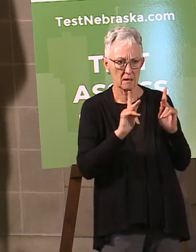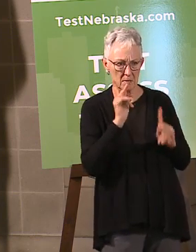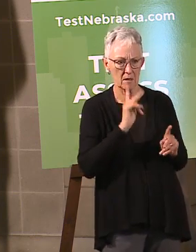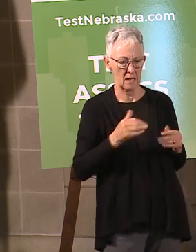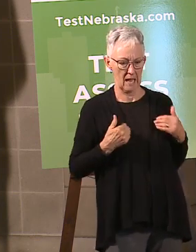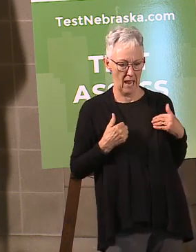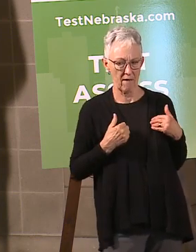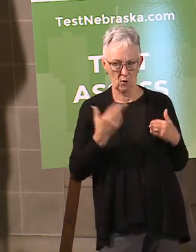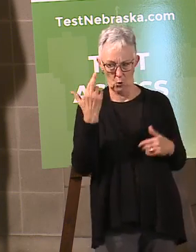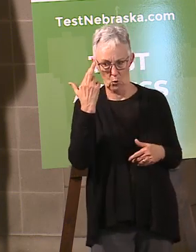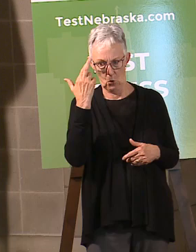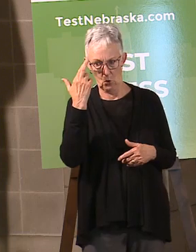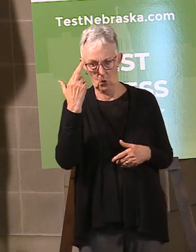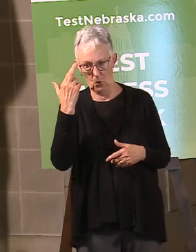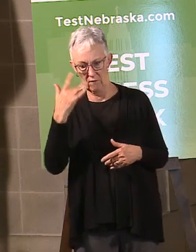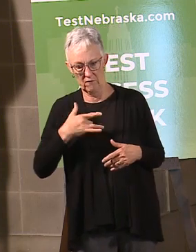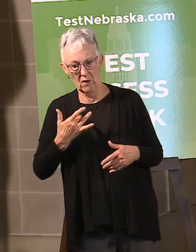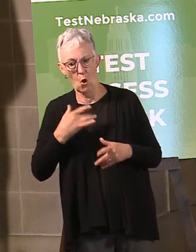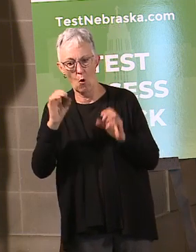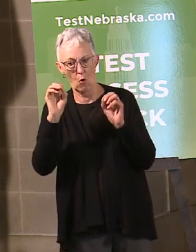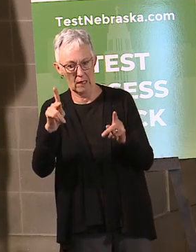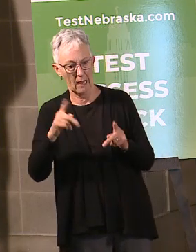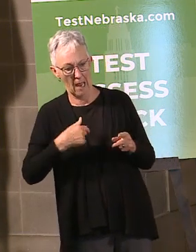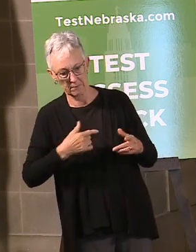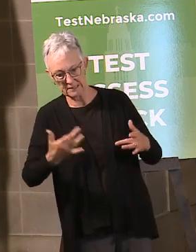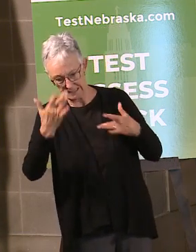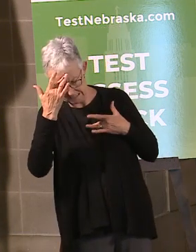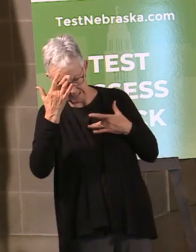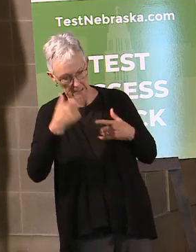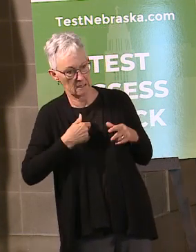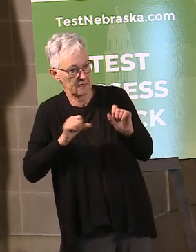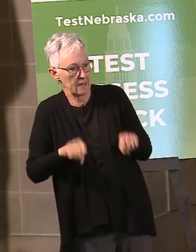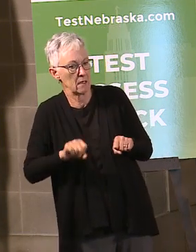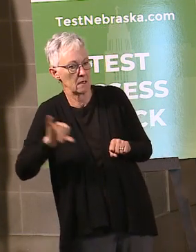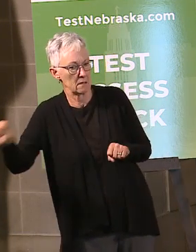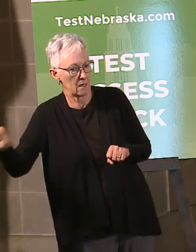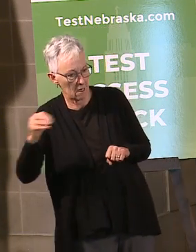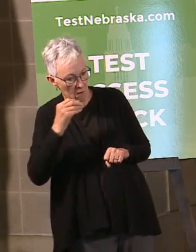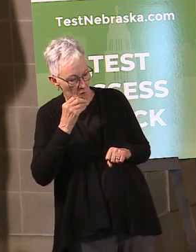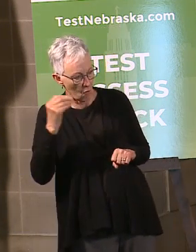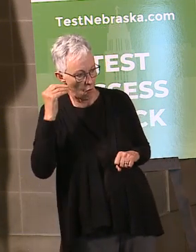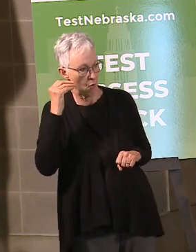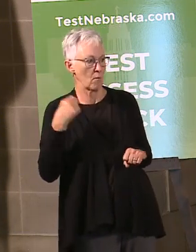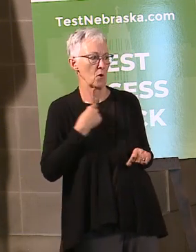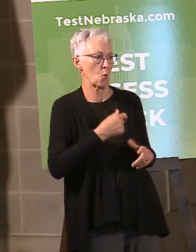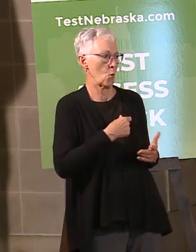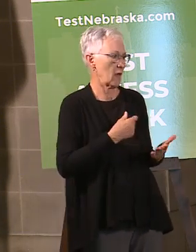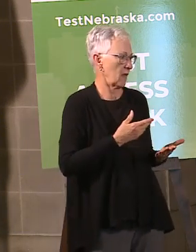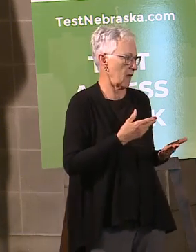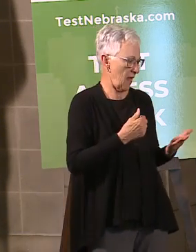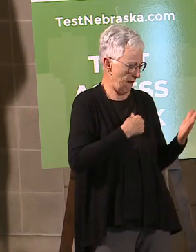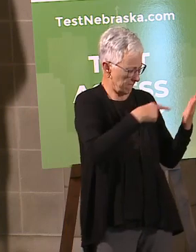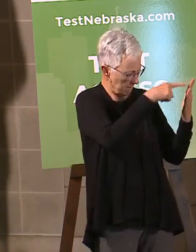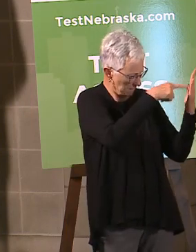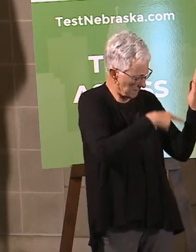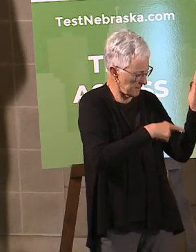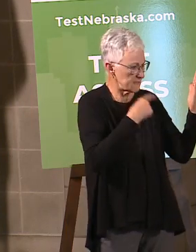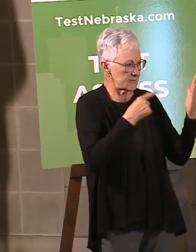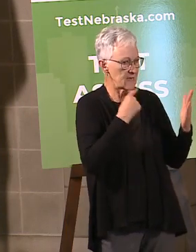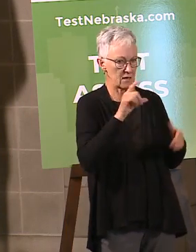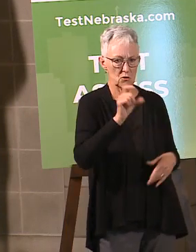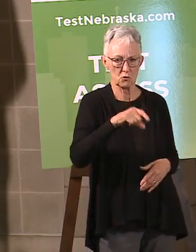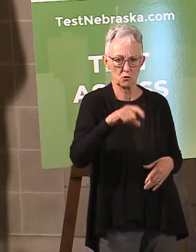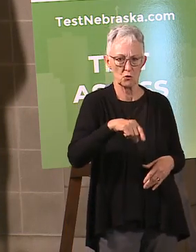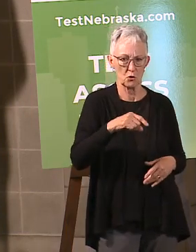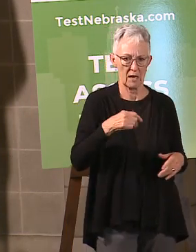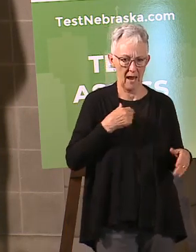in being sick. So, and of course, all the workplace steps to be able to put up plexiglass between workstations, plastic in lunchrooms, everybody